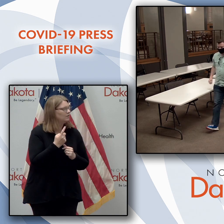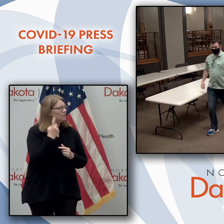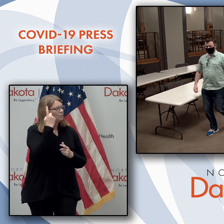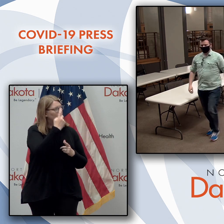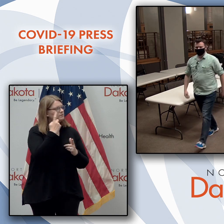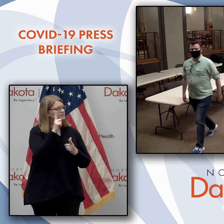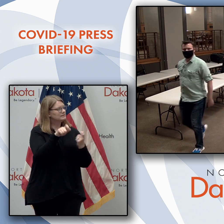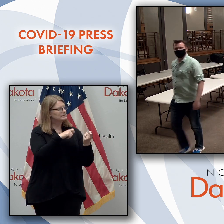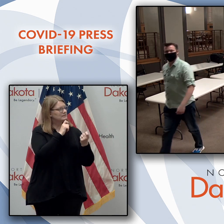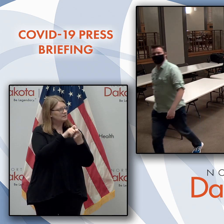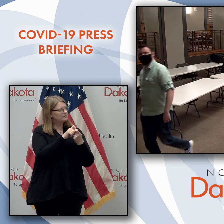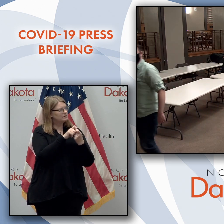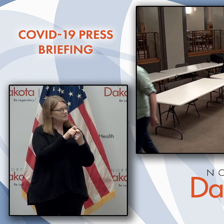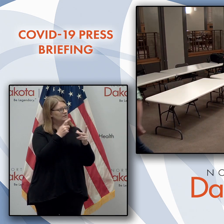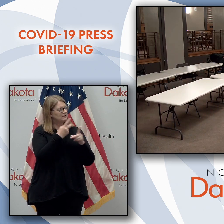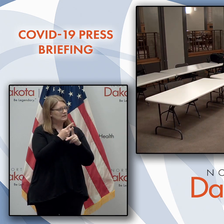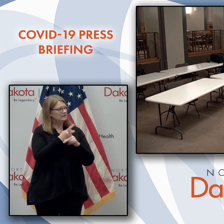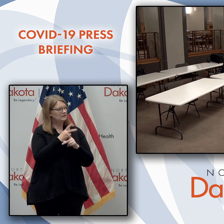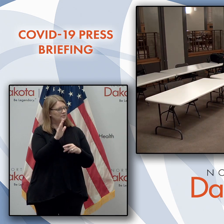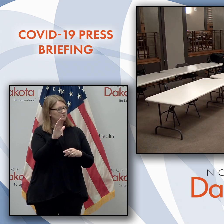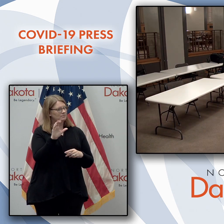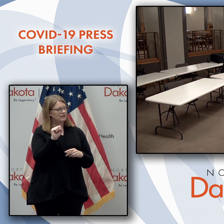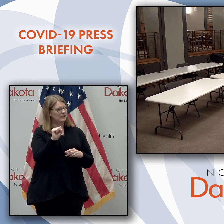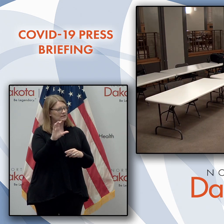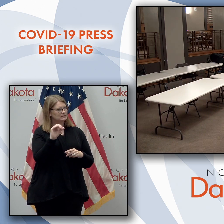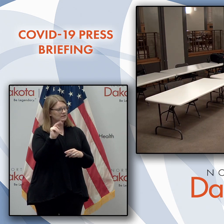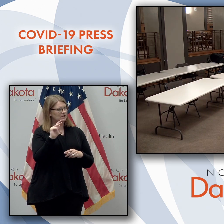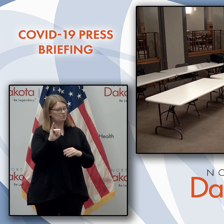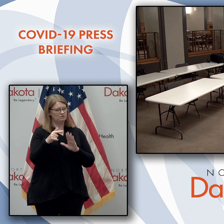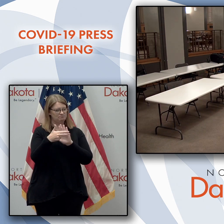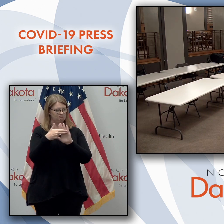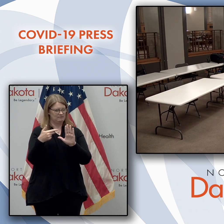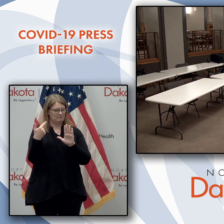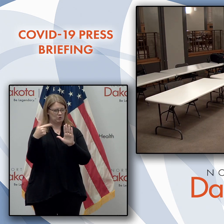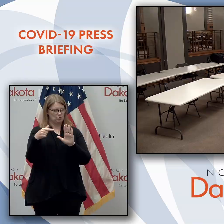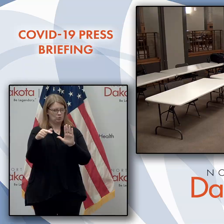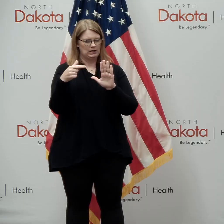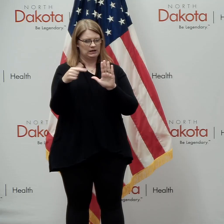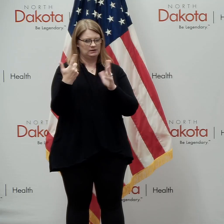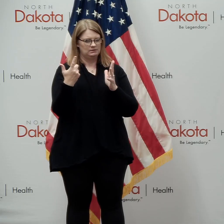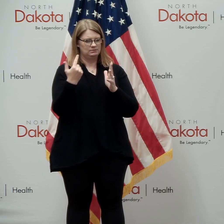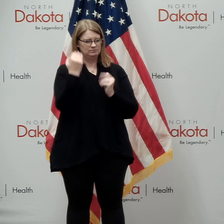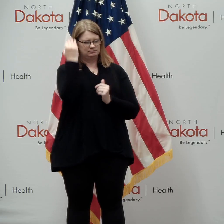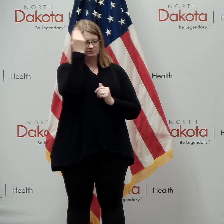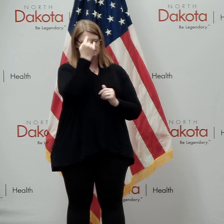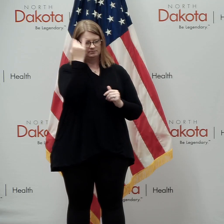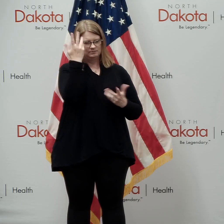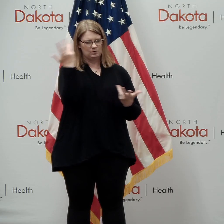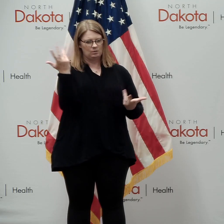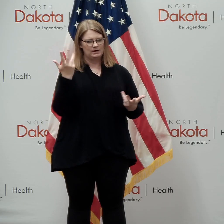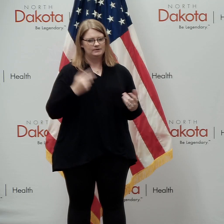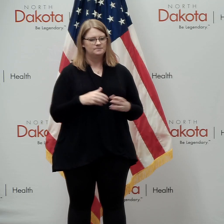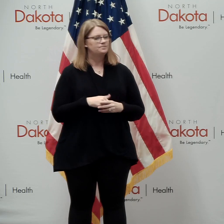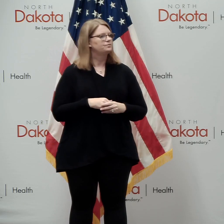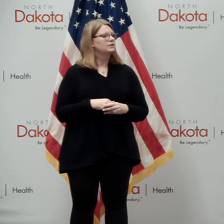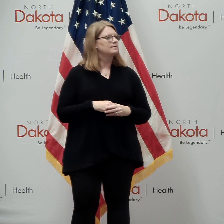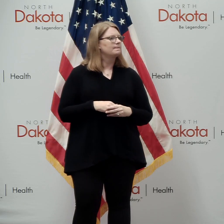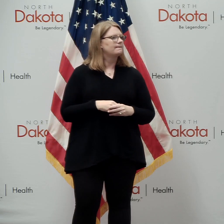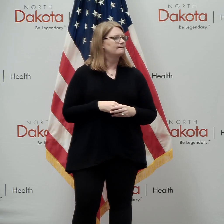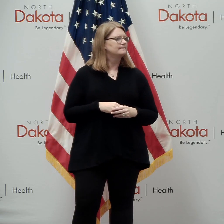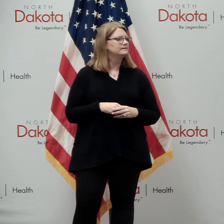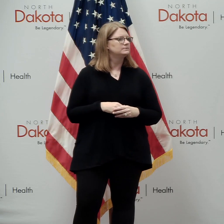the decision to keep Cass County in the green designation. What was the thinking behind that? Well, we talked